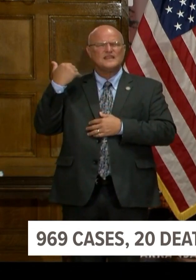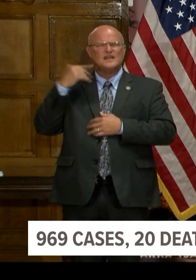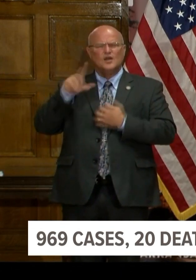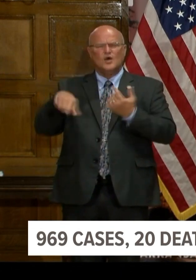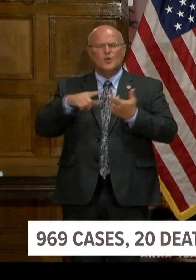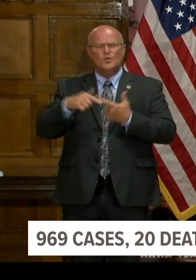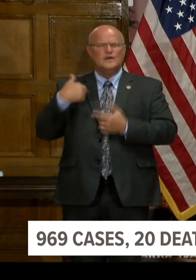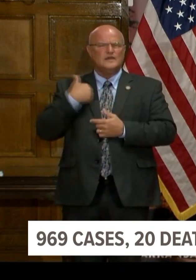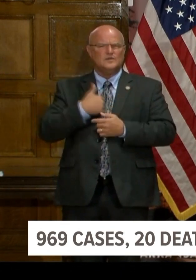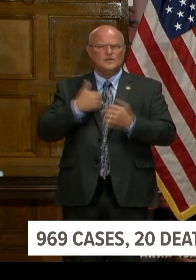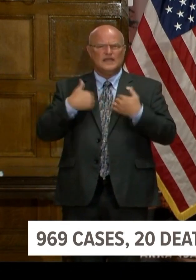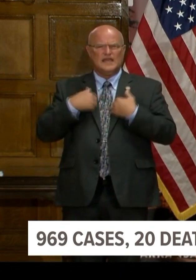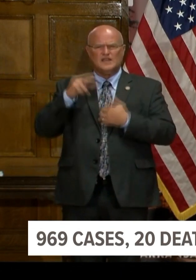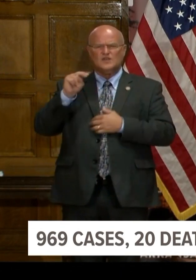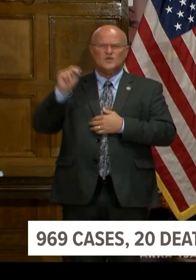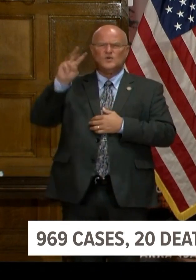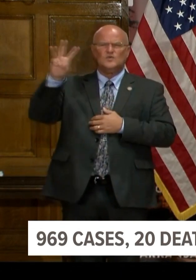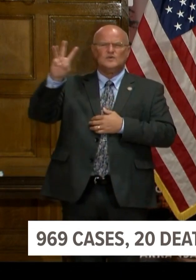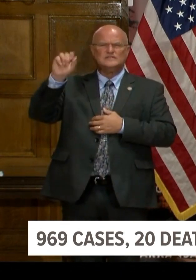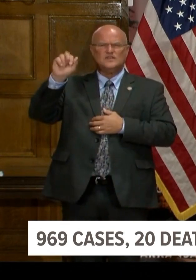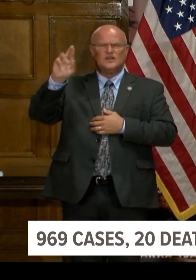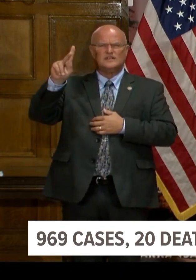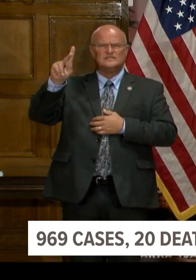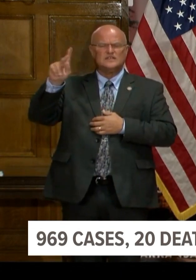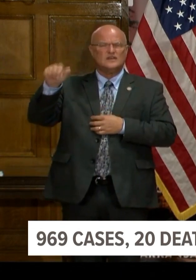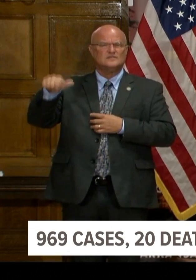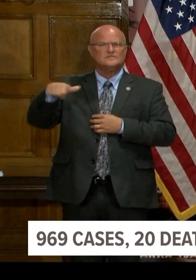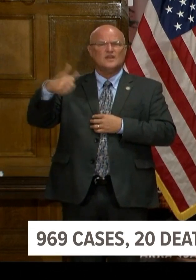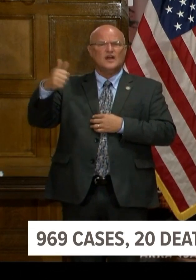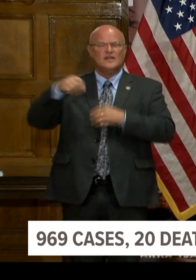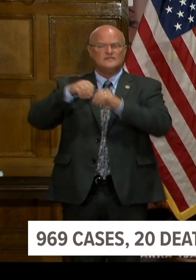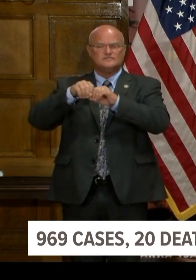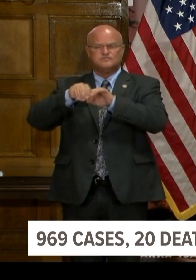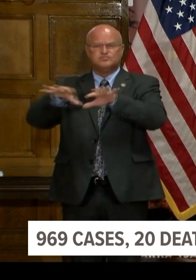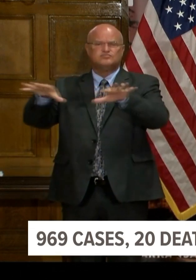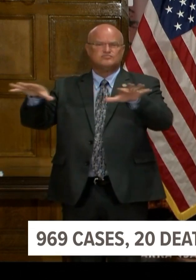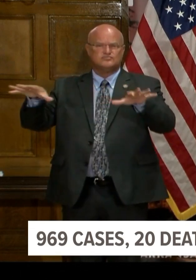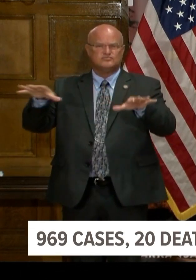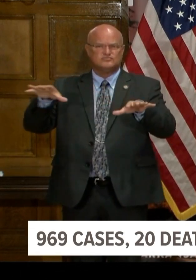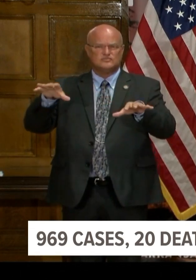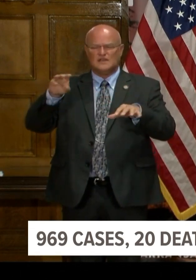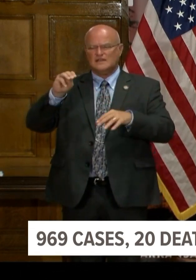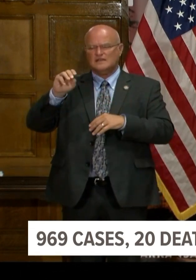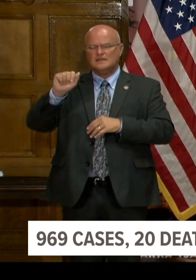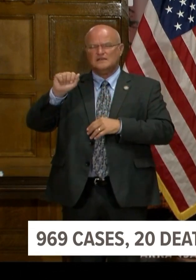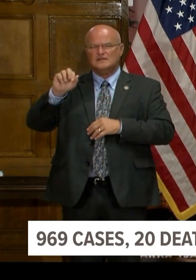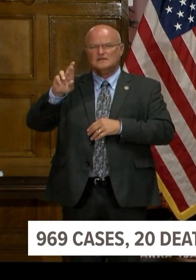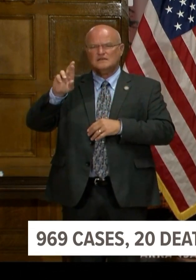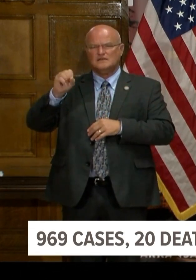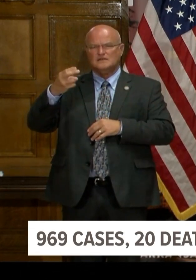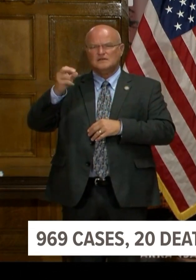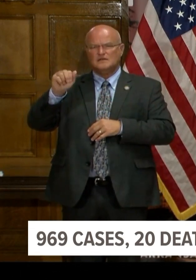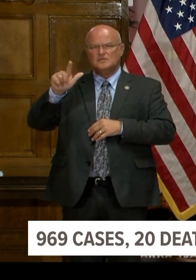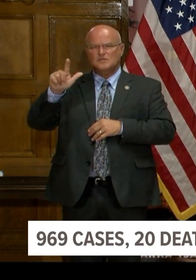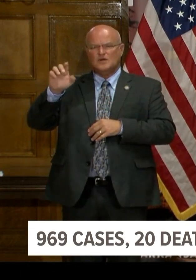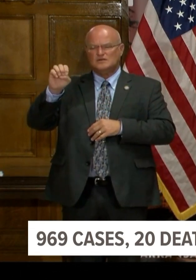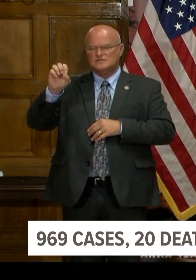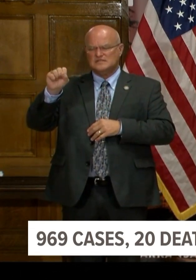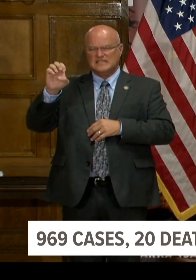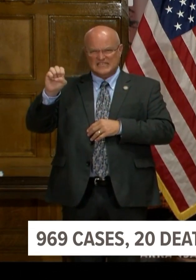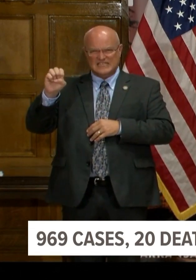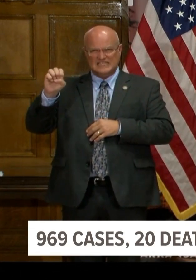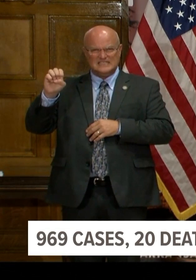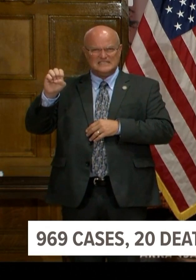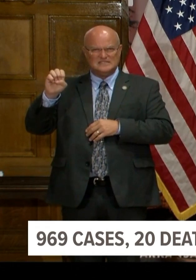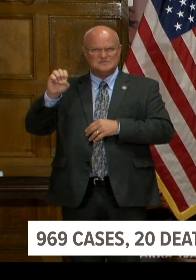whenever we had in Northwest Arkansas other outbreaks in the Marshallese population and the poultry